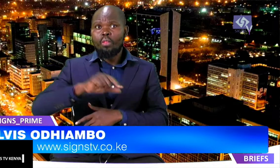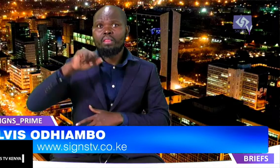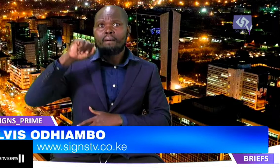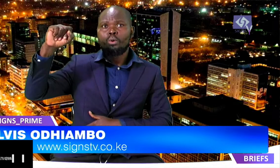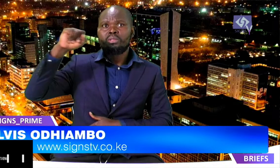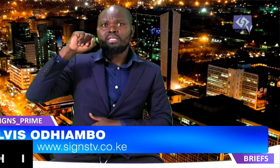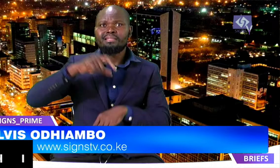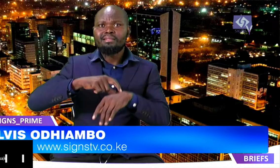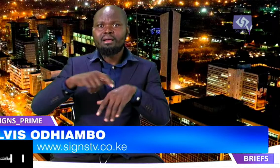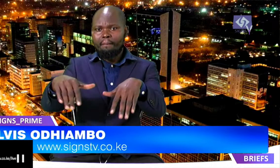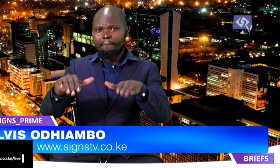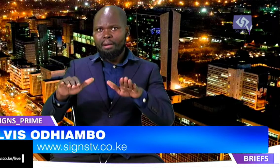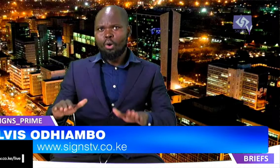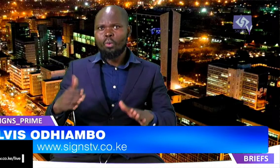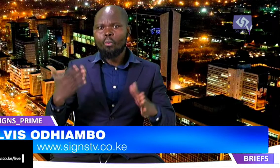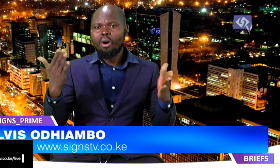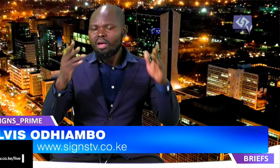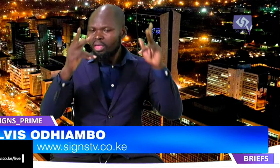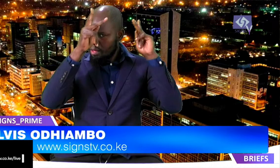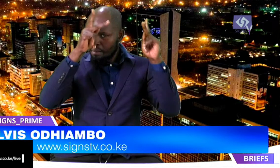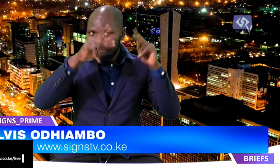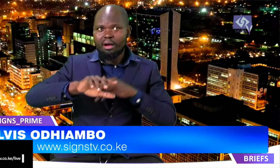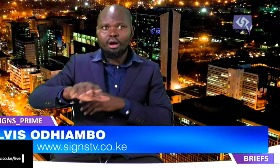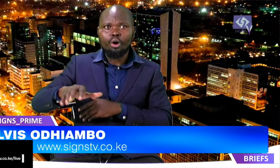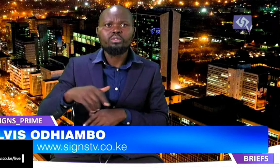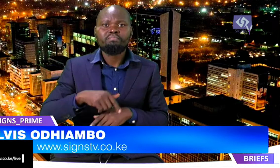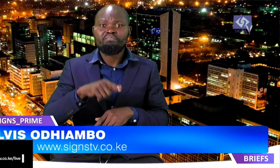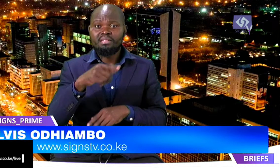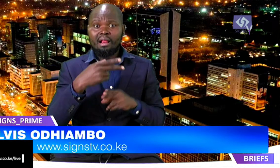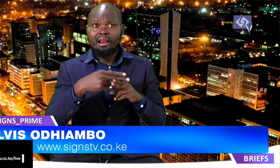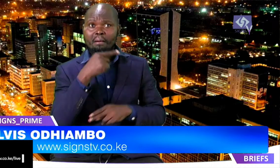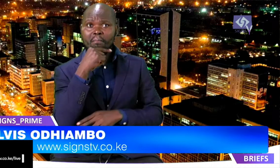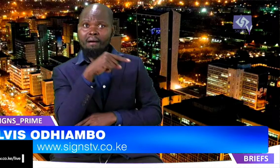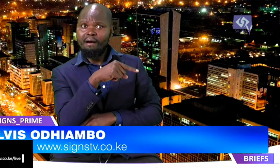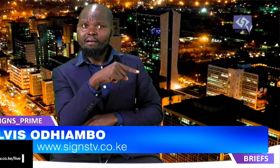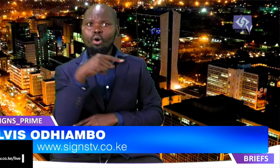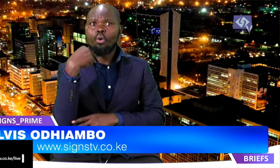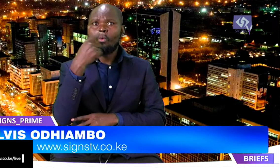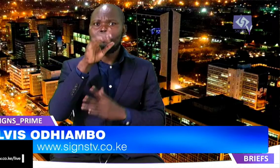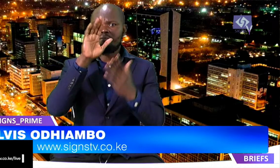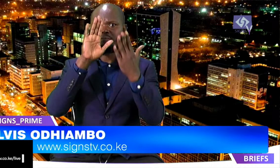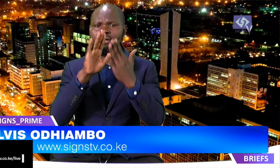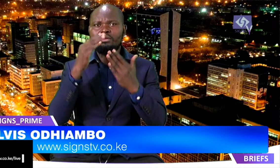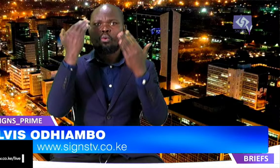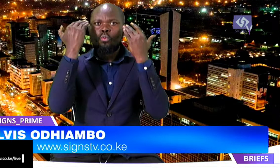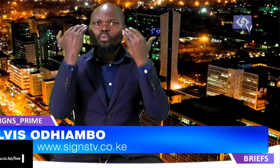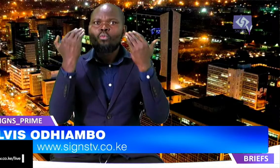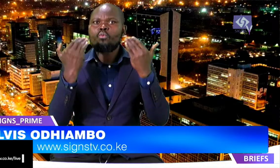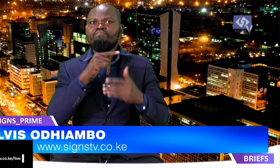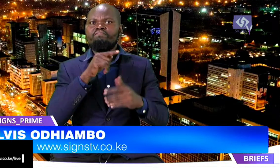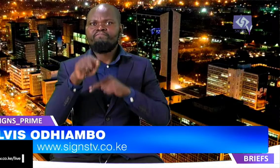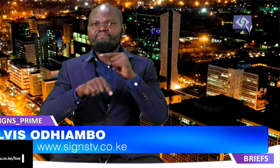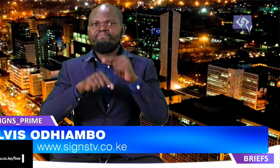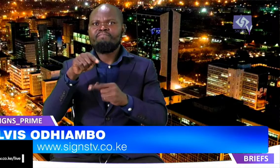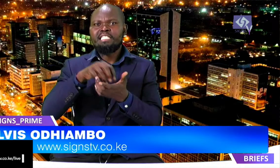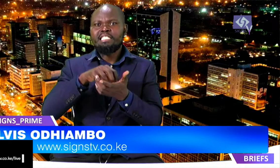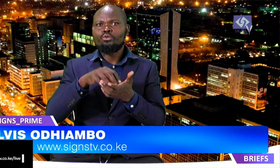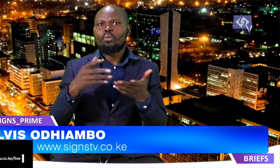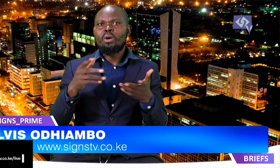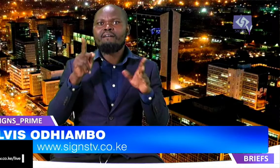during a funeral held in Kakamega County. Mr. Salasia, who faces charges of assault, causing a physical harm and